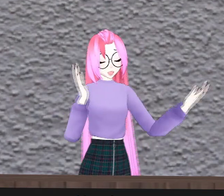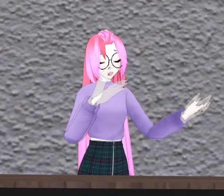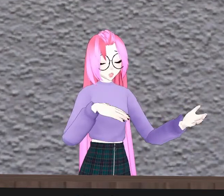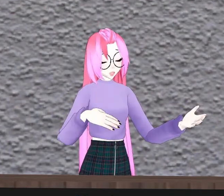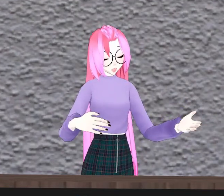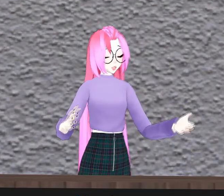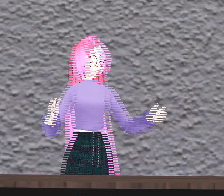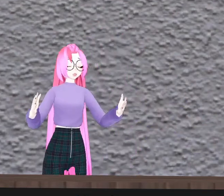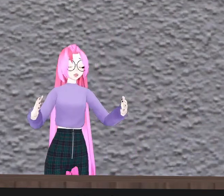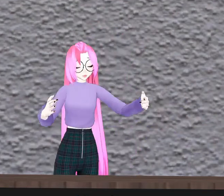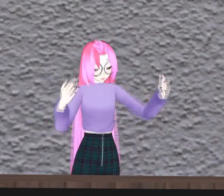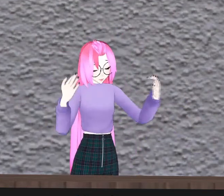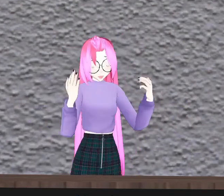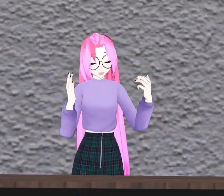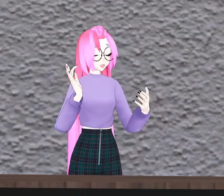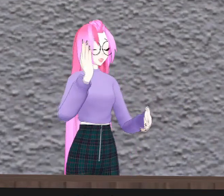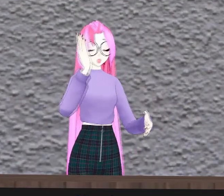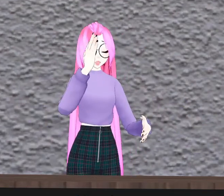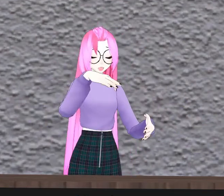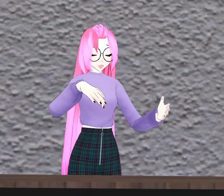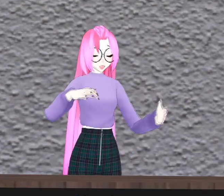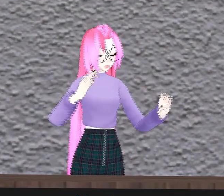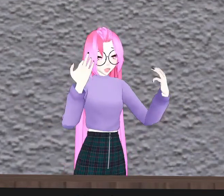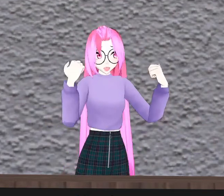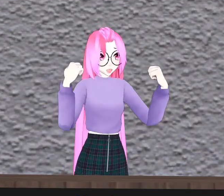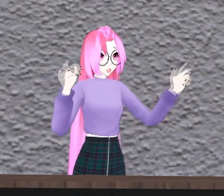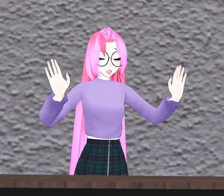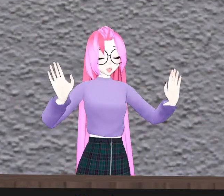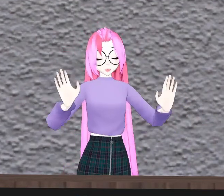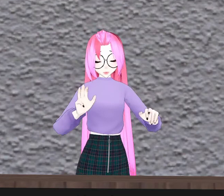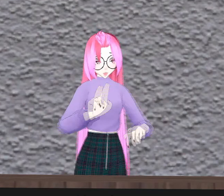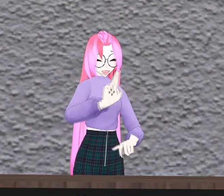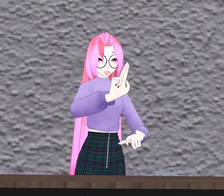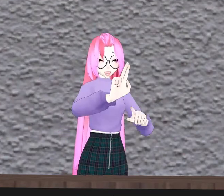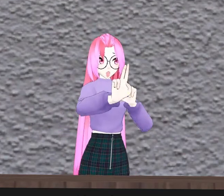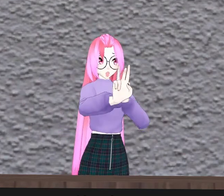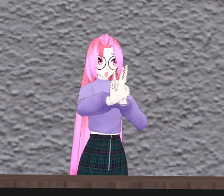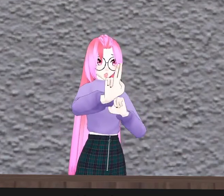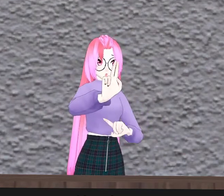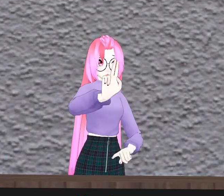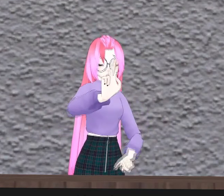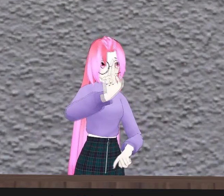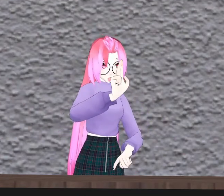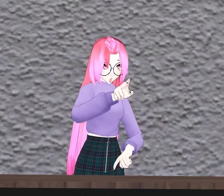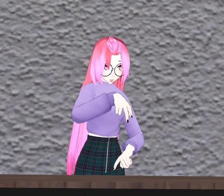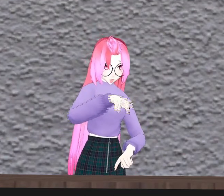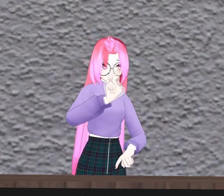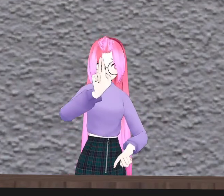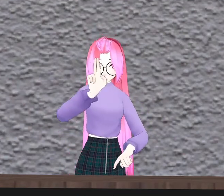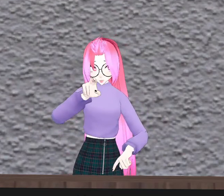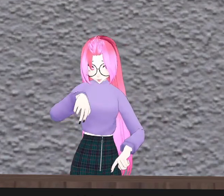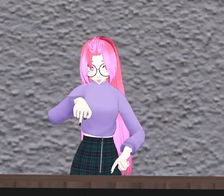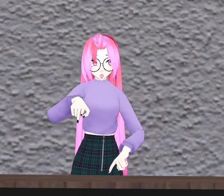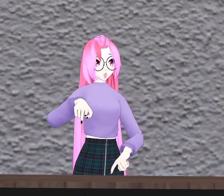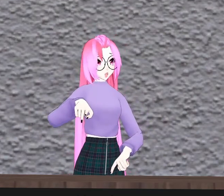It's weird. It's weird. I don't know. But you're going to have your two hand and go 22. Like